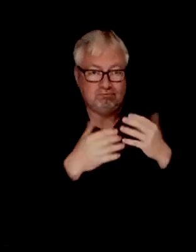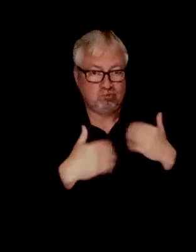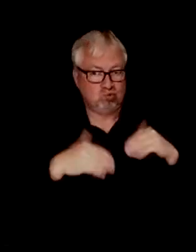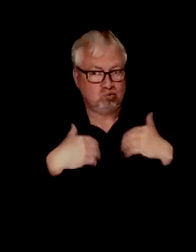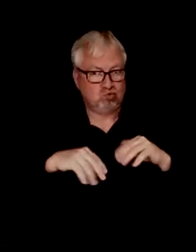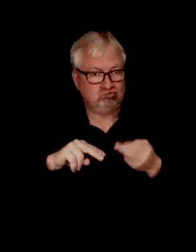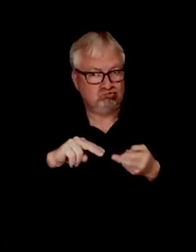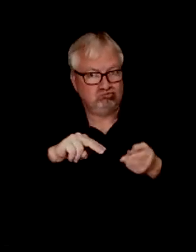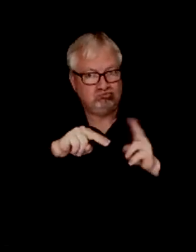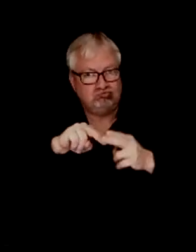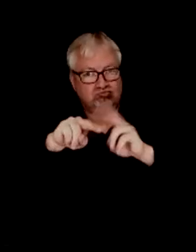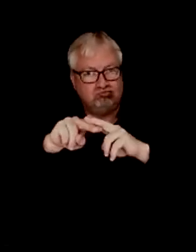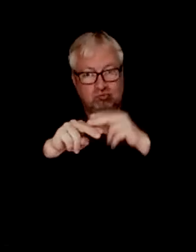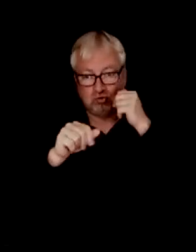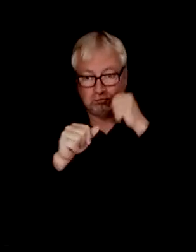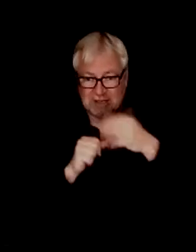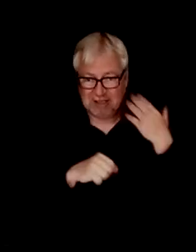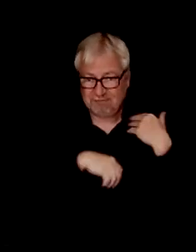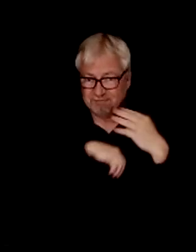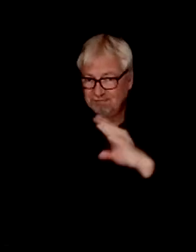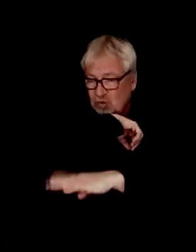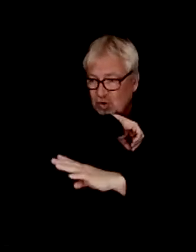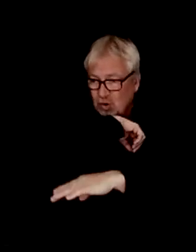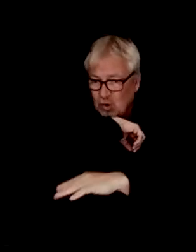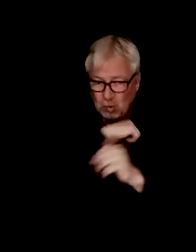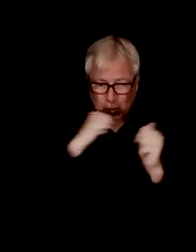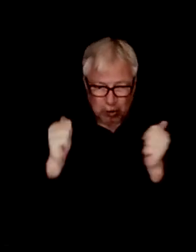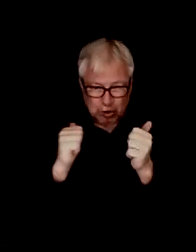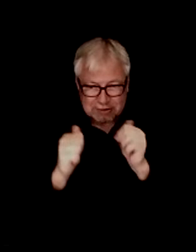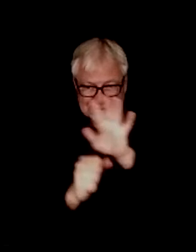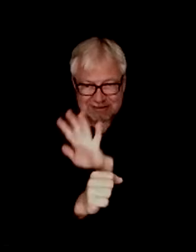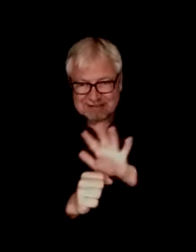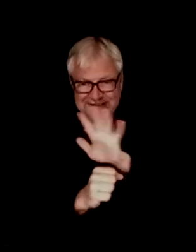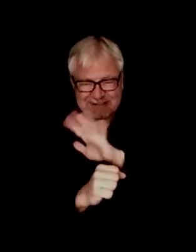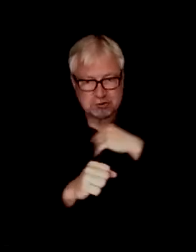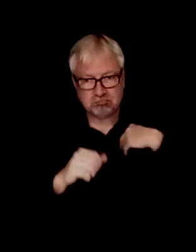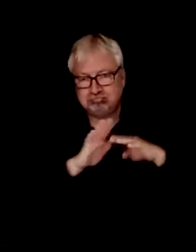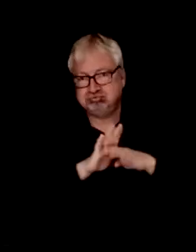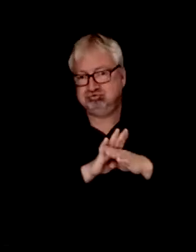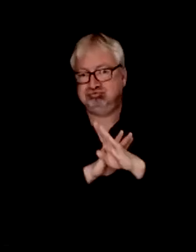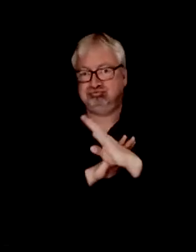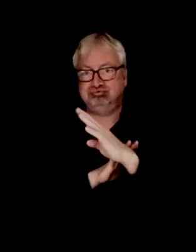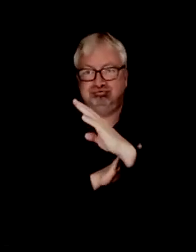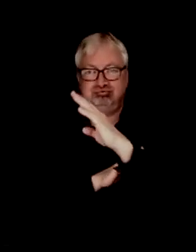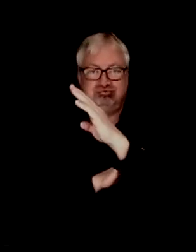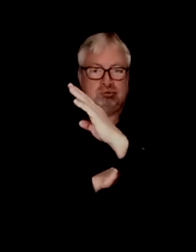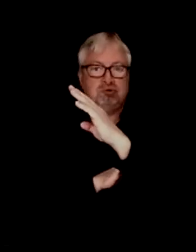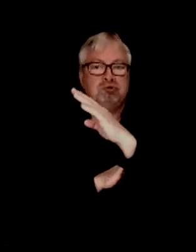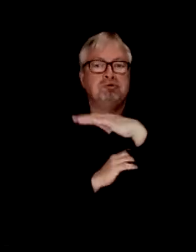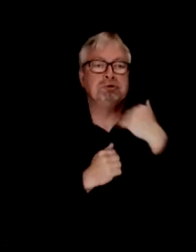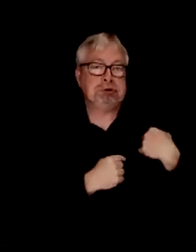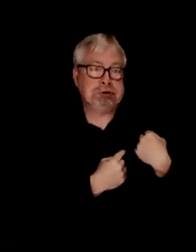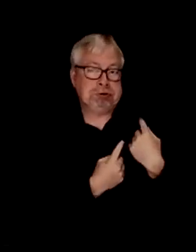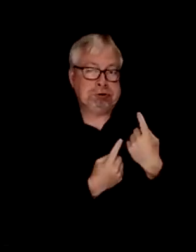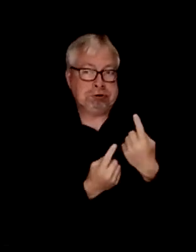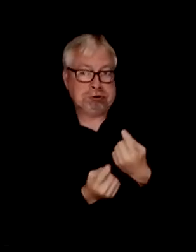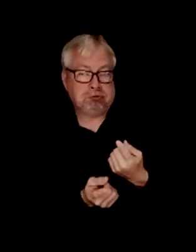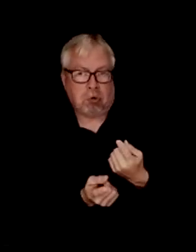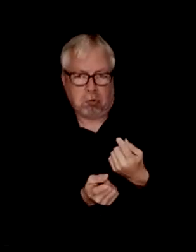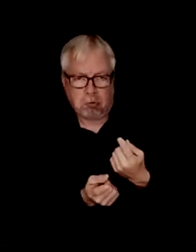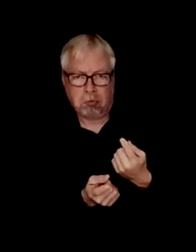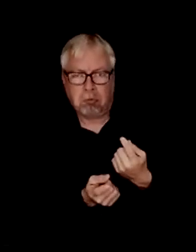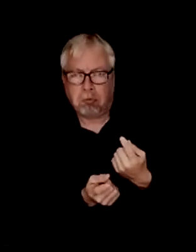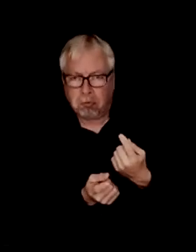and winter. But for several weeks, we've been seeing worrying signs and trending back up again. And